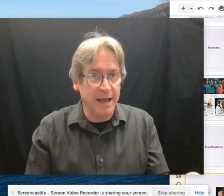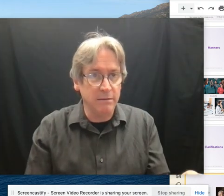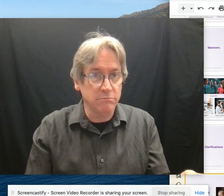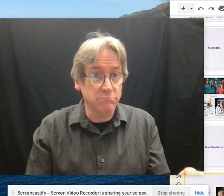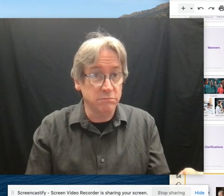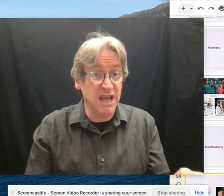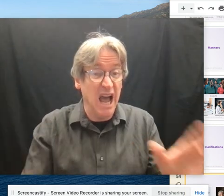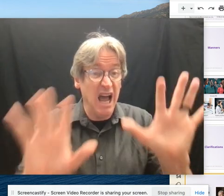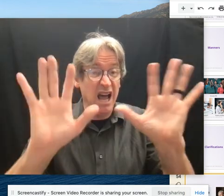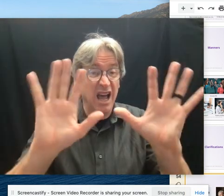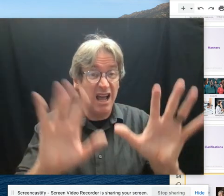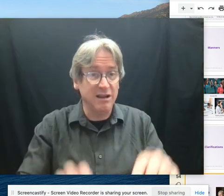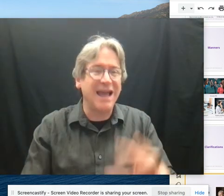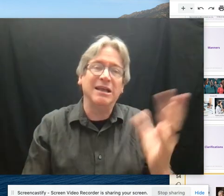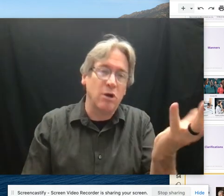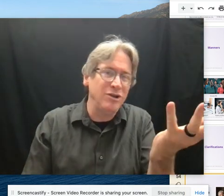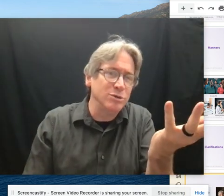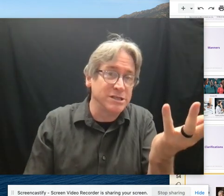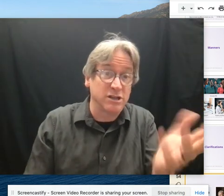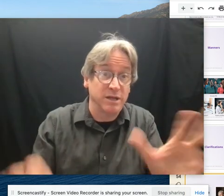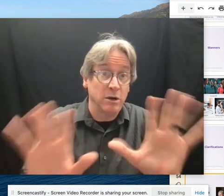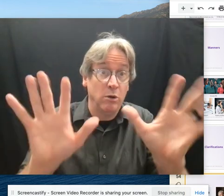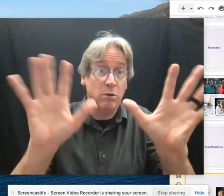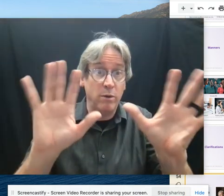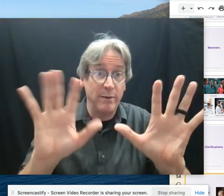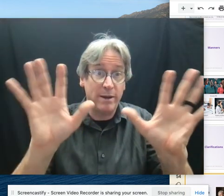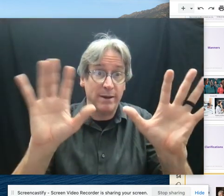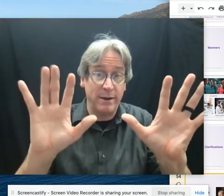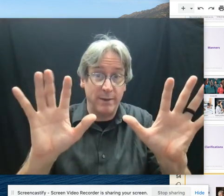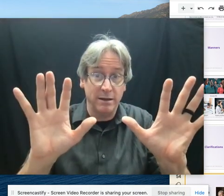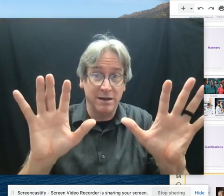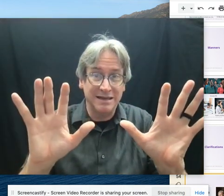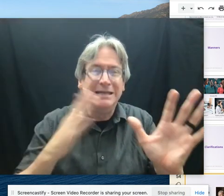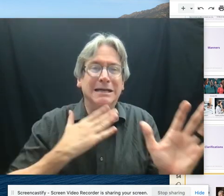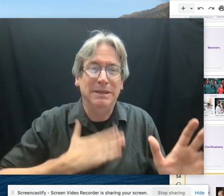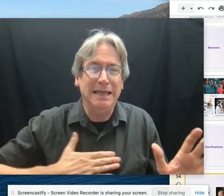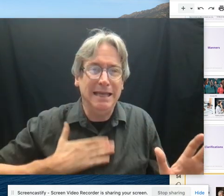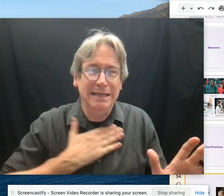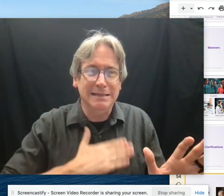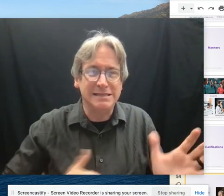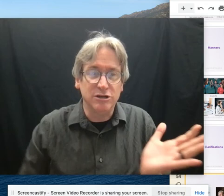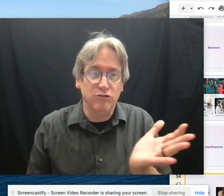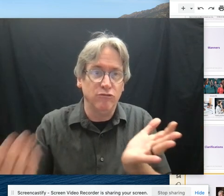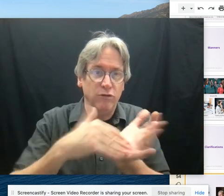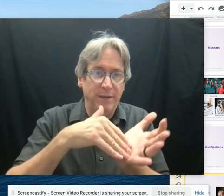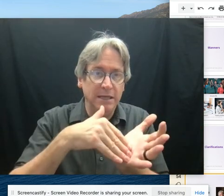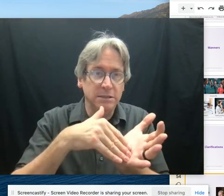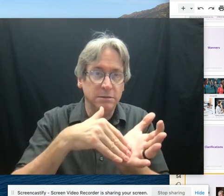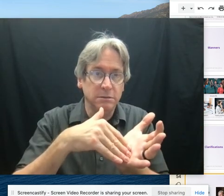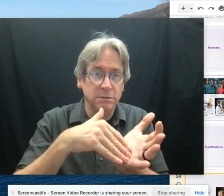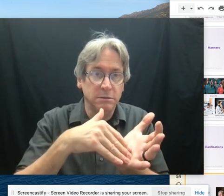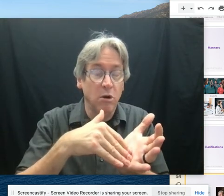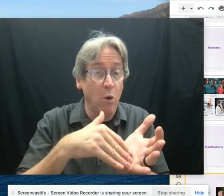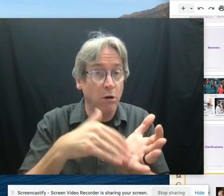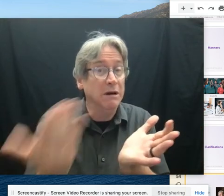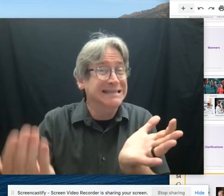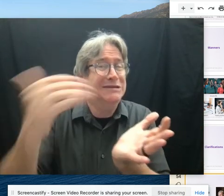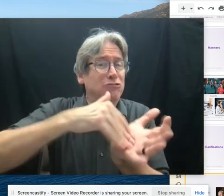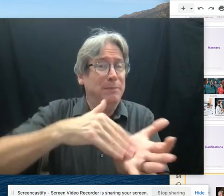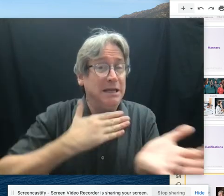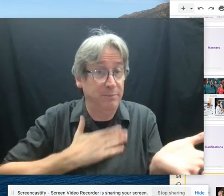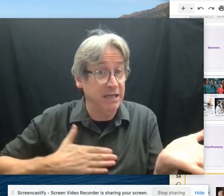repeat that? It usually starts with a, wait. Please repeat,